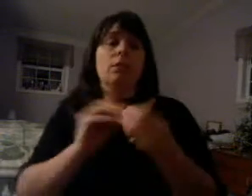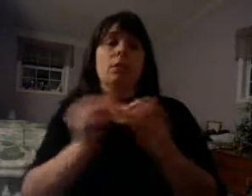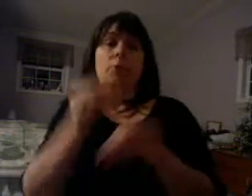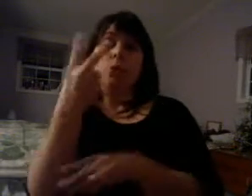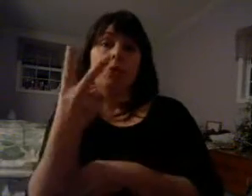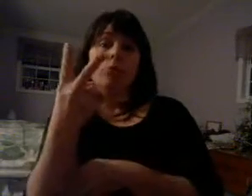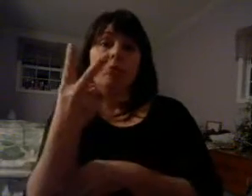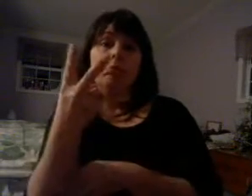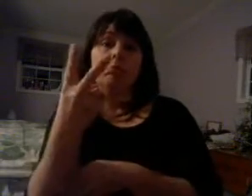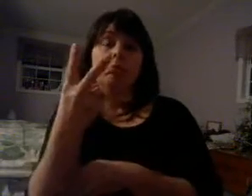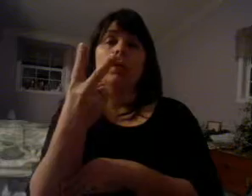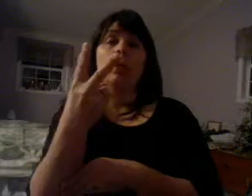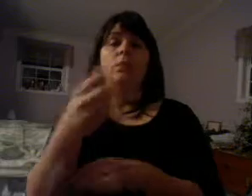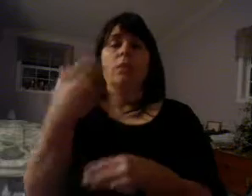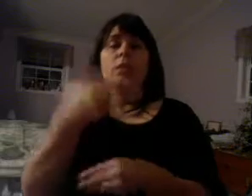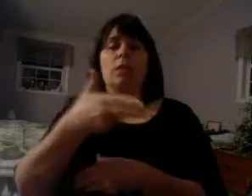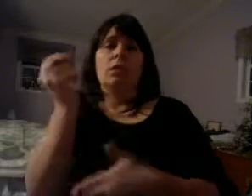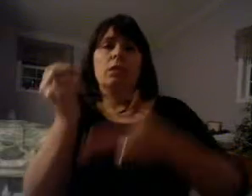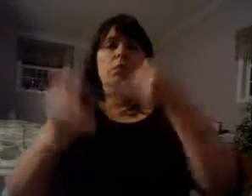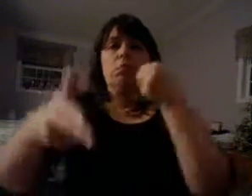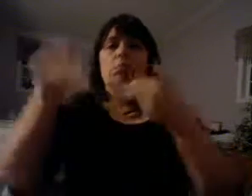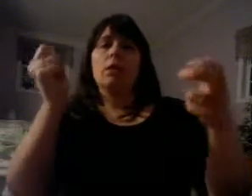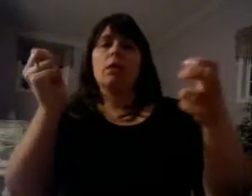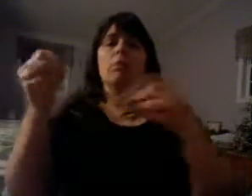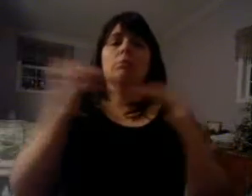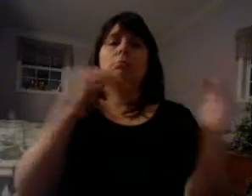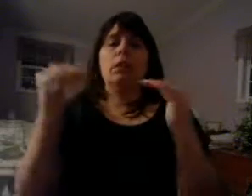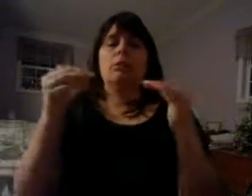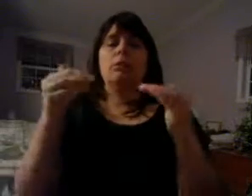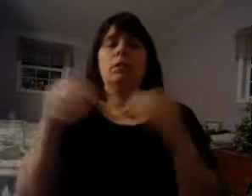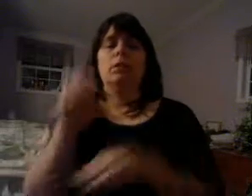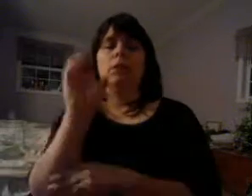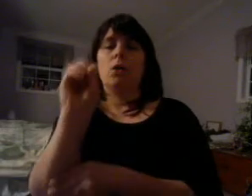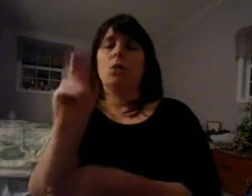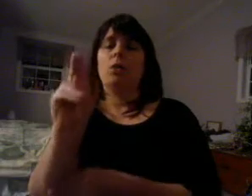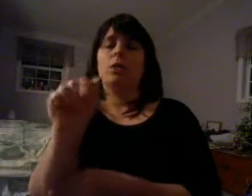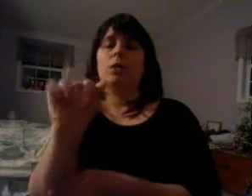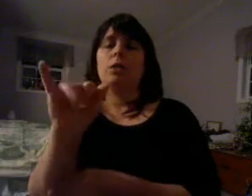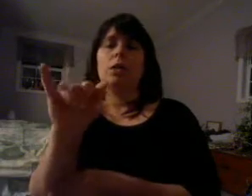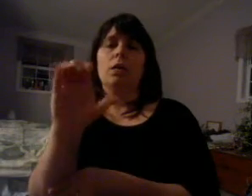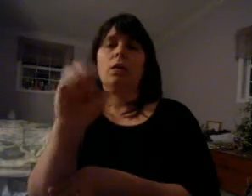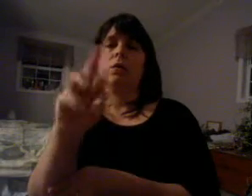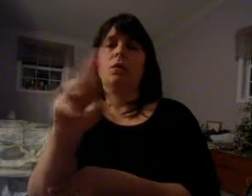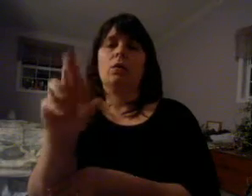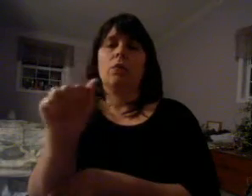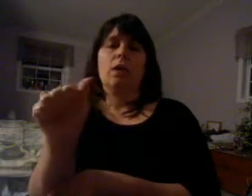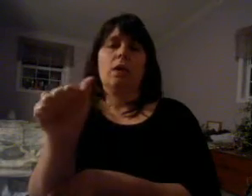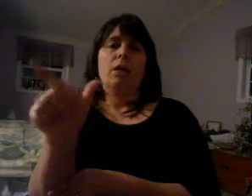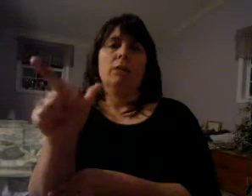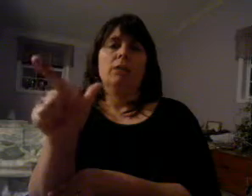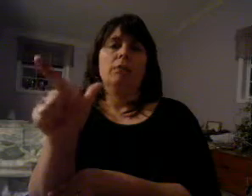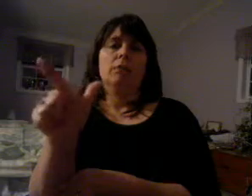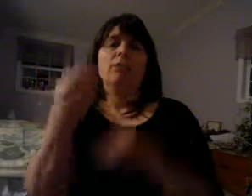is the gunfight at the OK Corral. It wasn't much of a gunfight, actually. The Earp brothers just pretty well shot some people down, but it's famous. 9